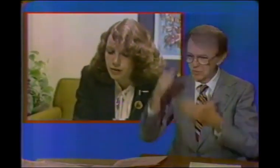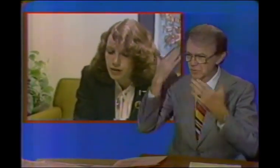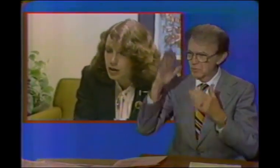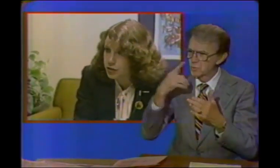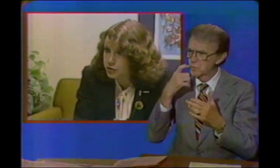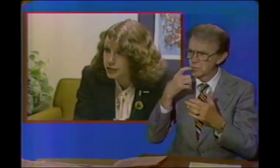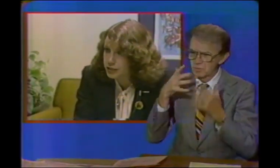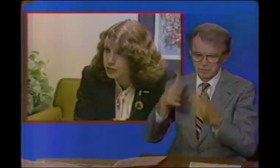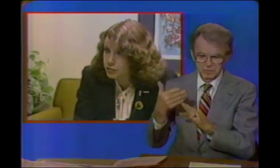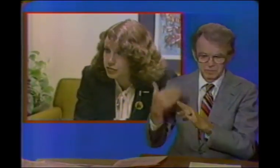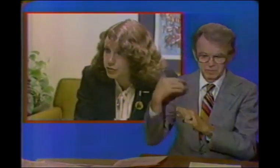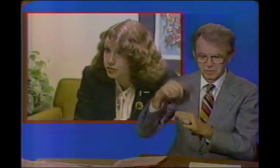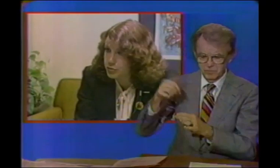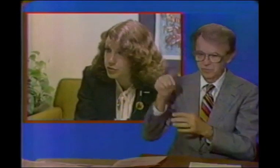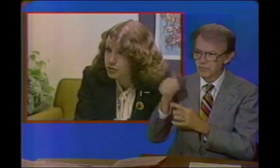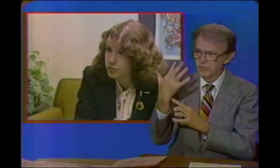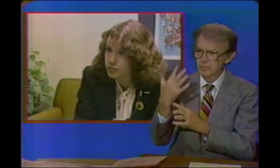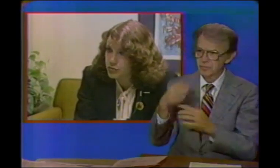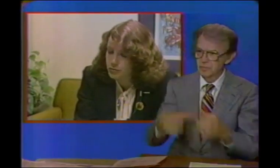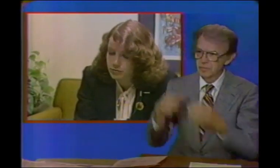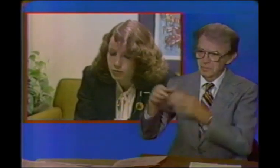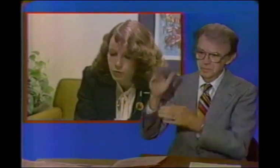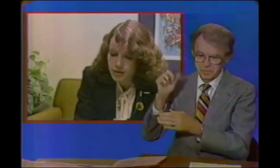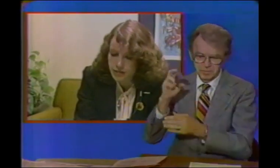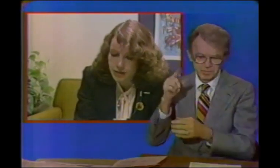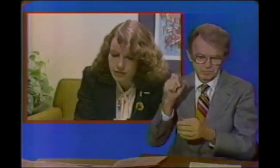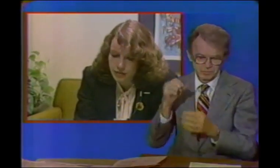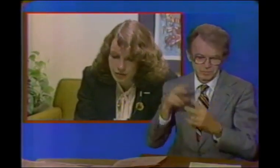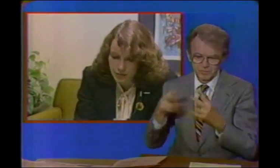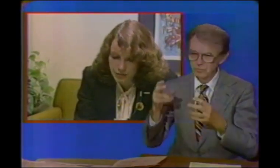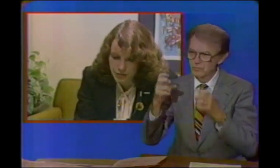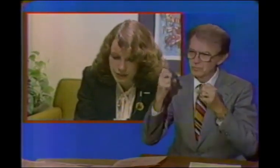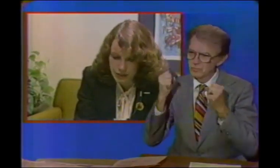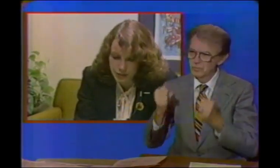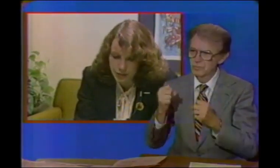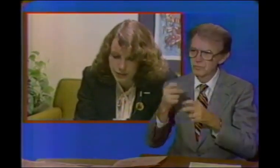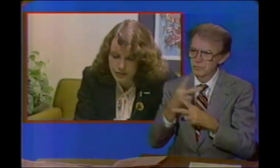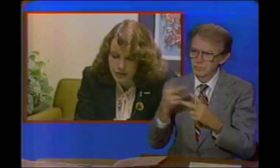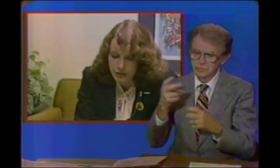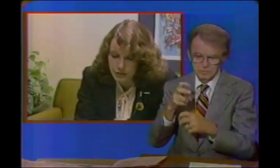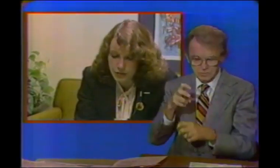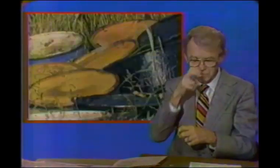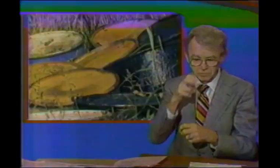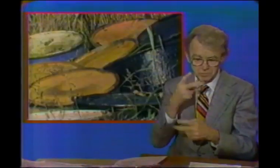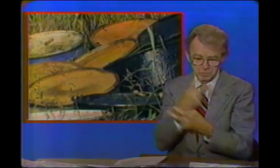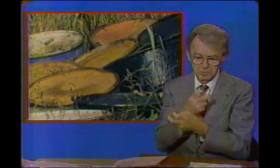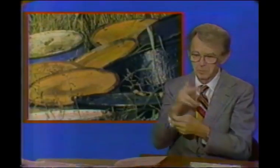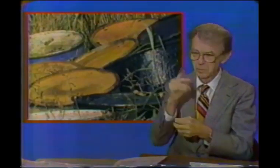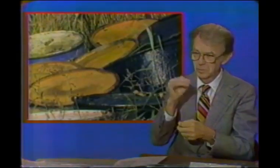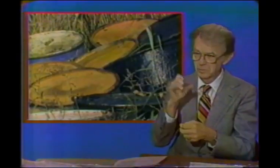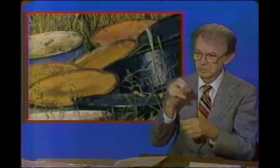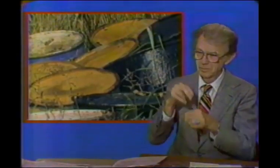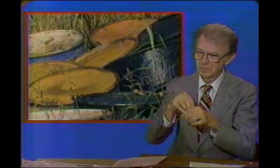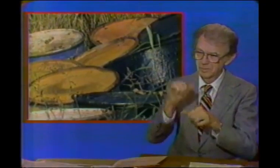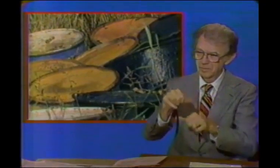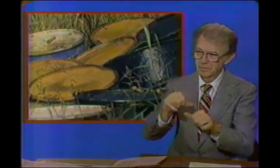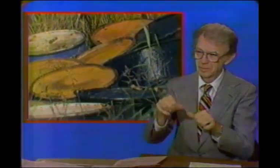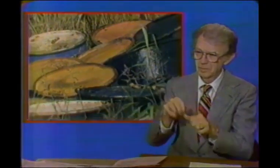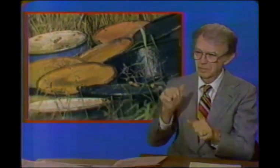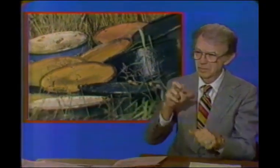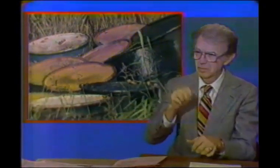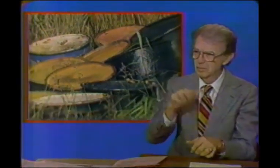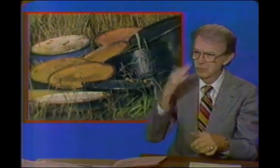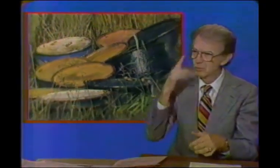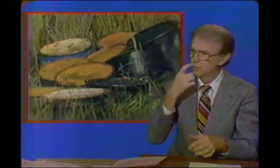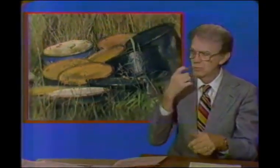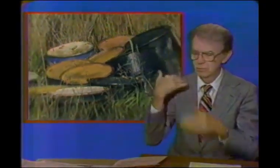of concrete and other materials that were used in renovating some of the laboratory itself. The DEQ is still trying to find out who